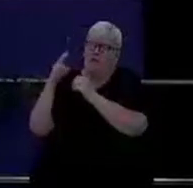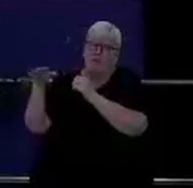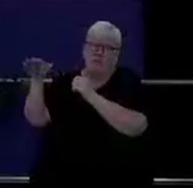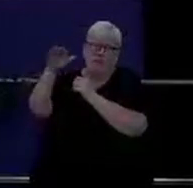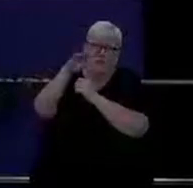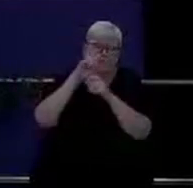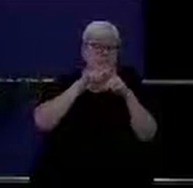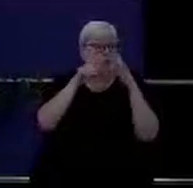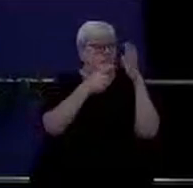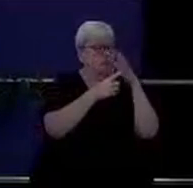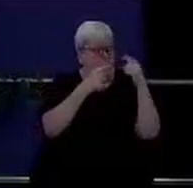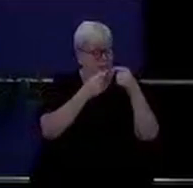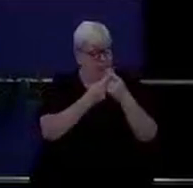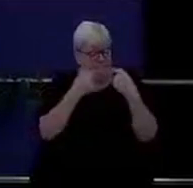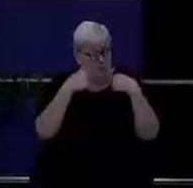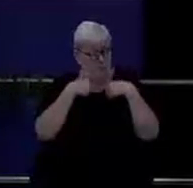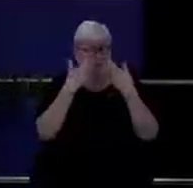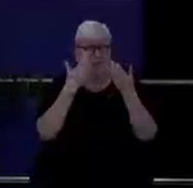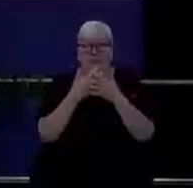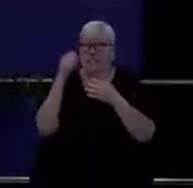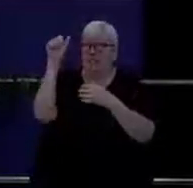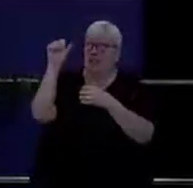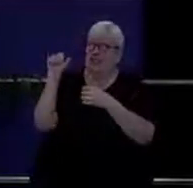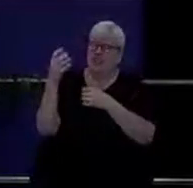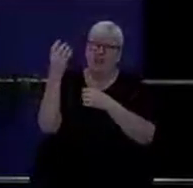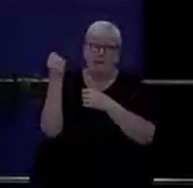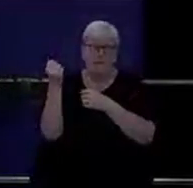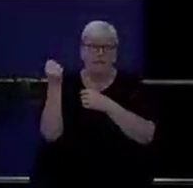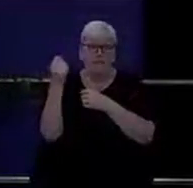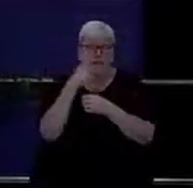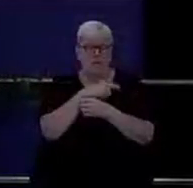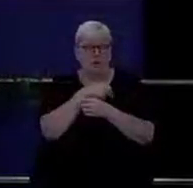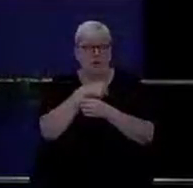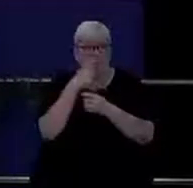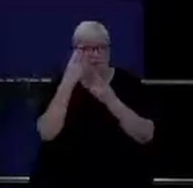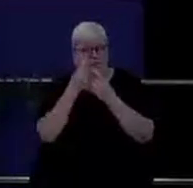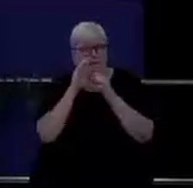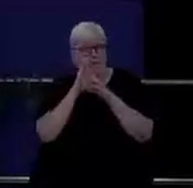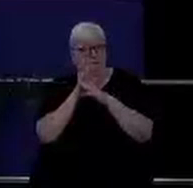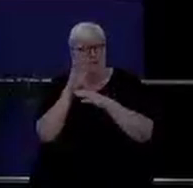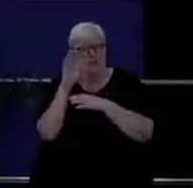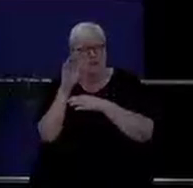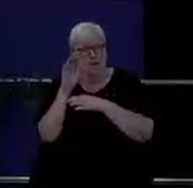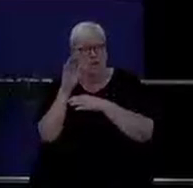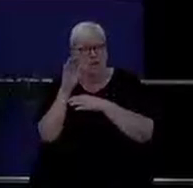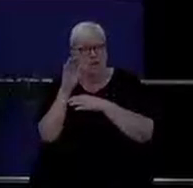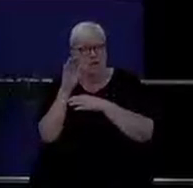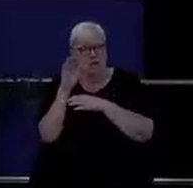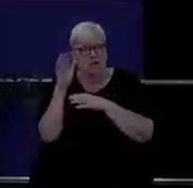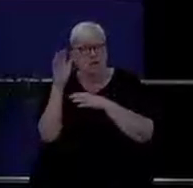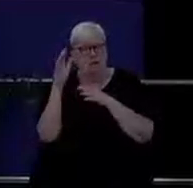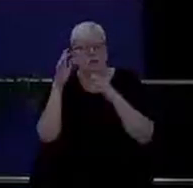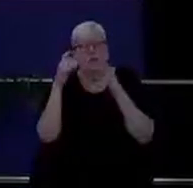most important thing for me is that it exists at all, a promise of things to come. The raven